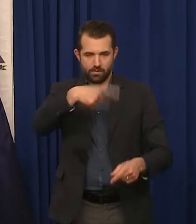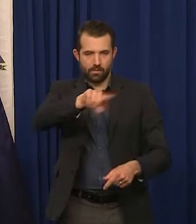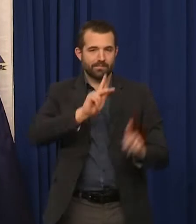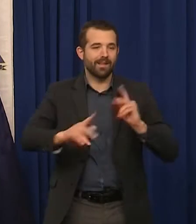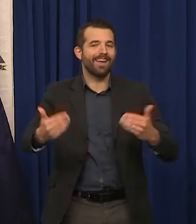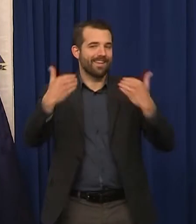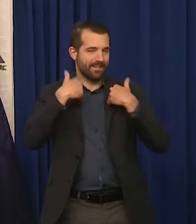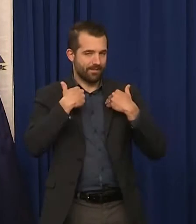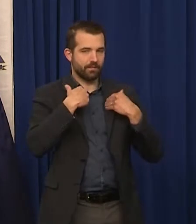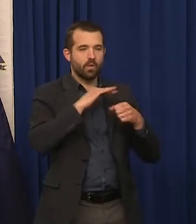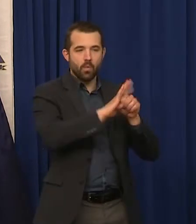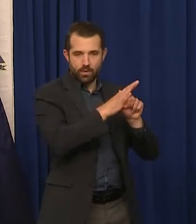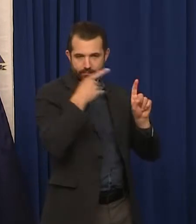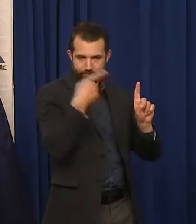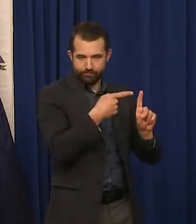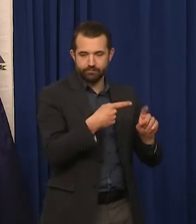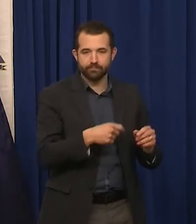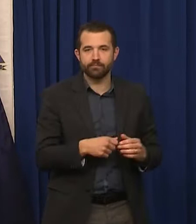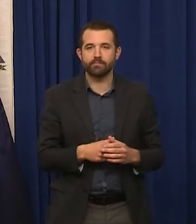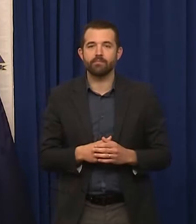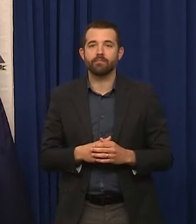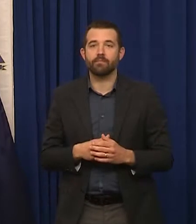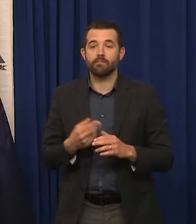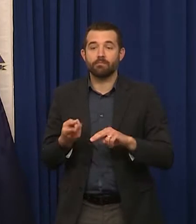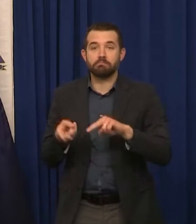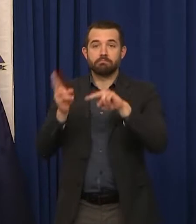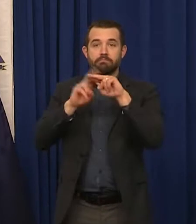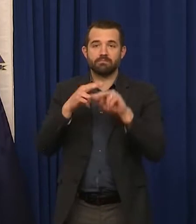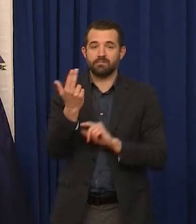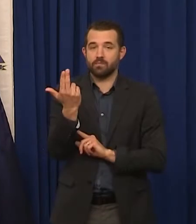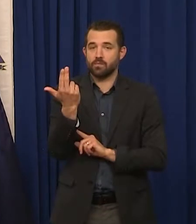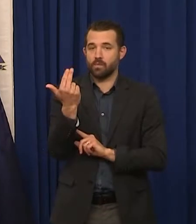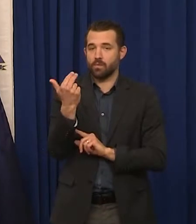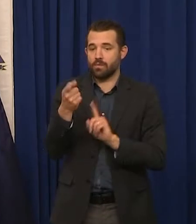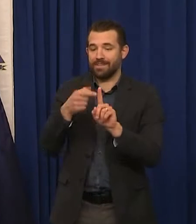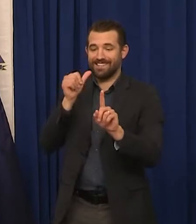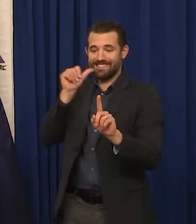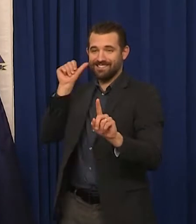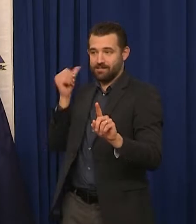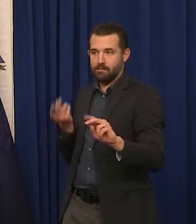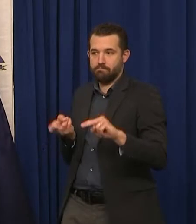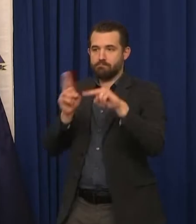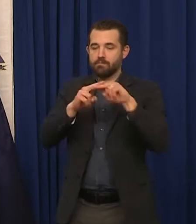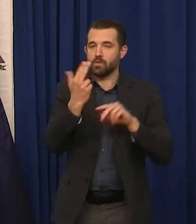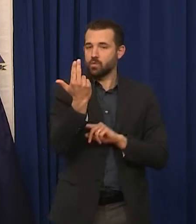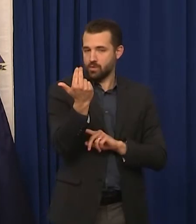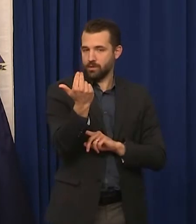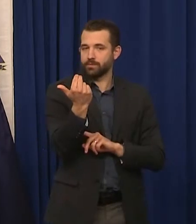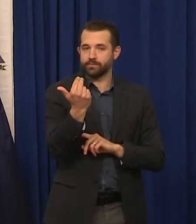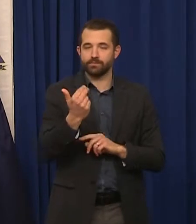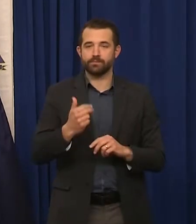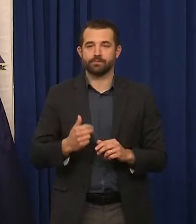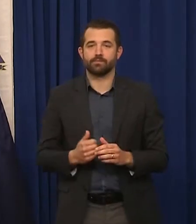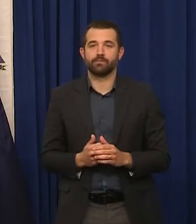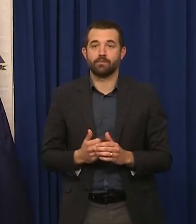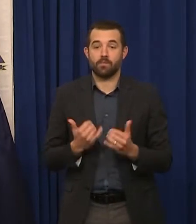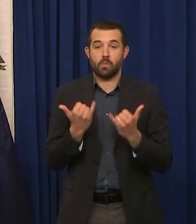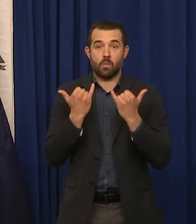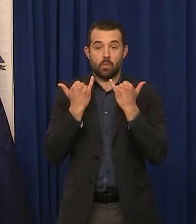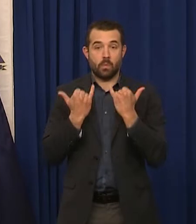across the state. That's an increase of 13 cases since yesterday. Presently, there